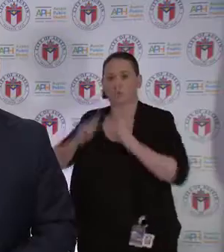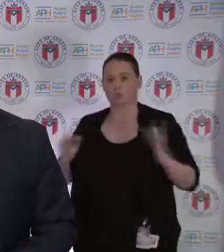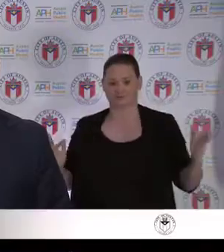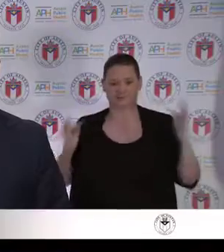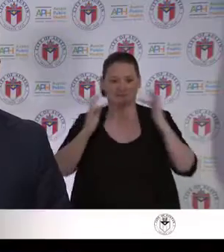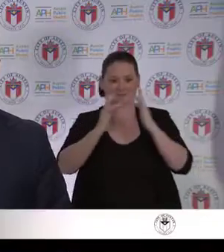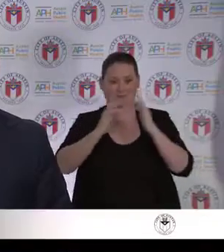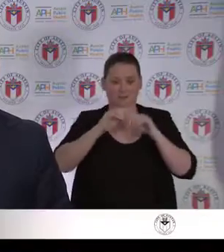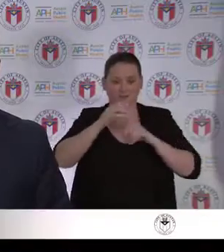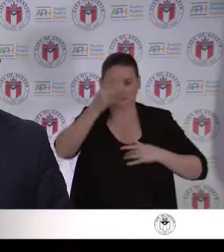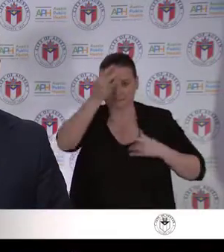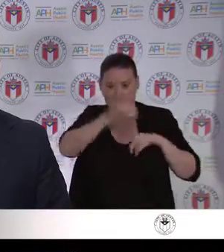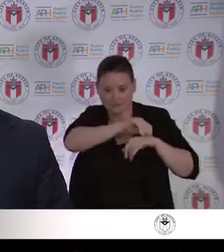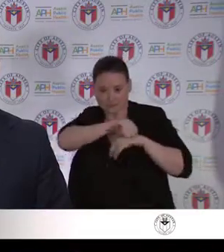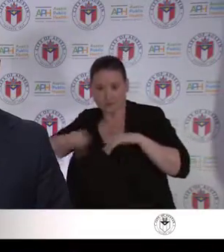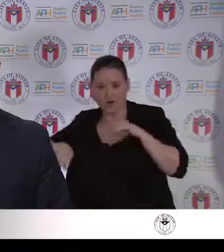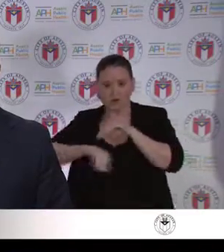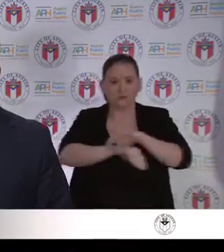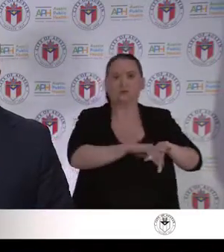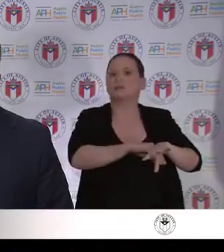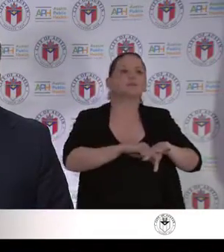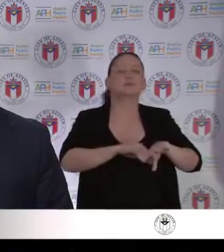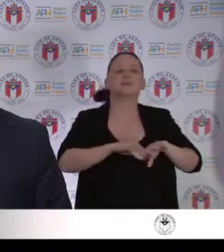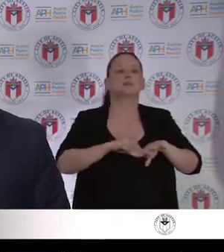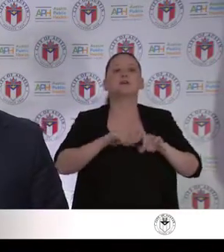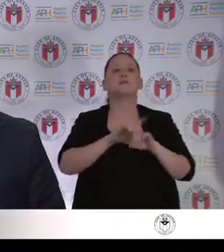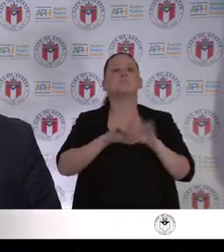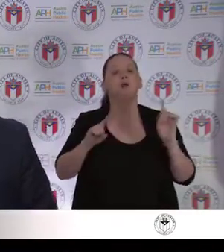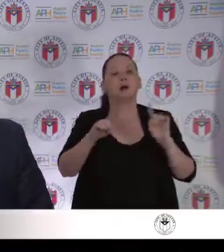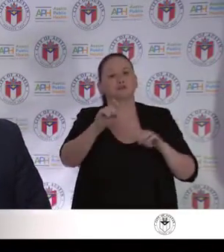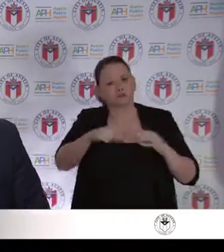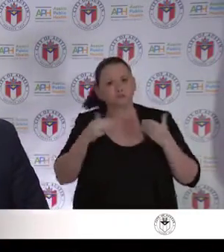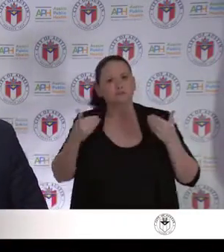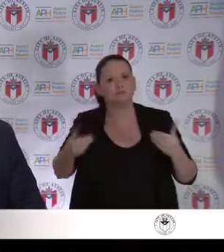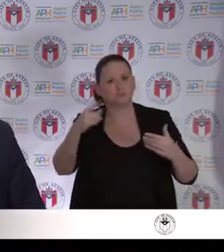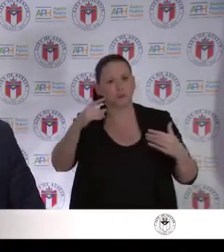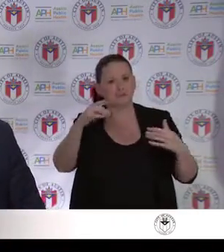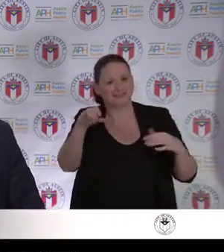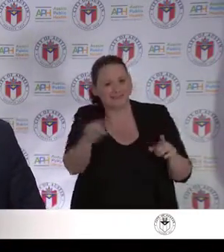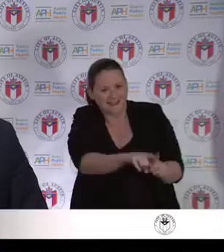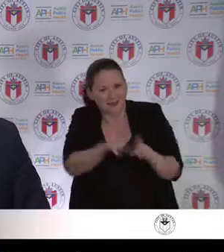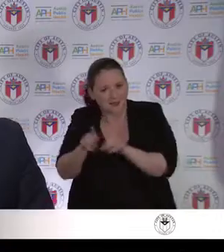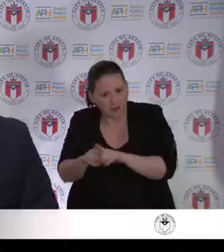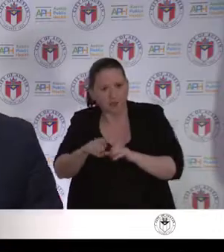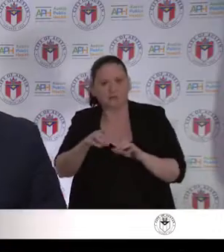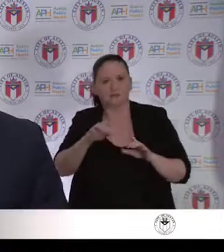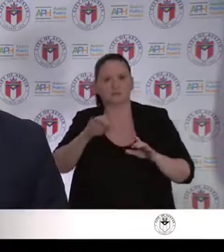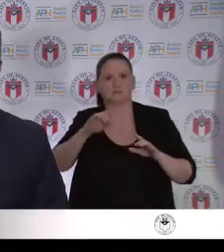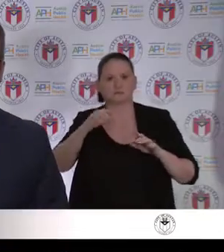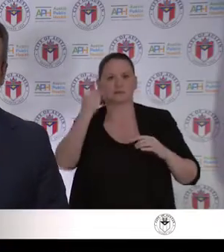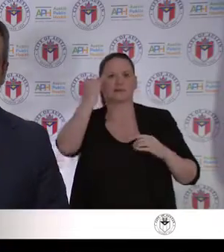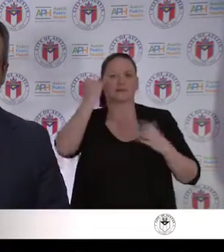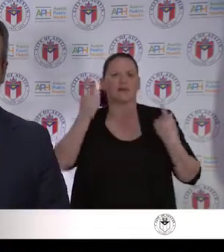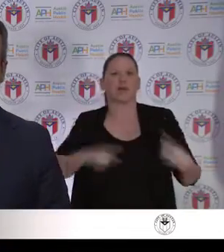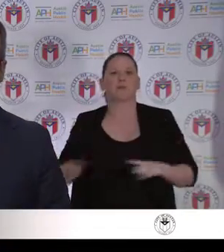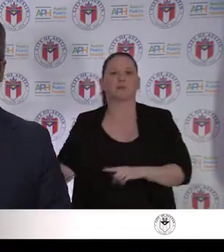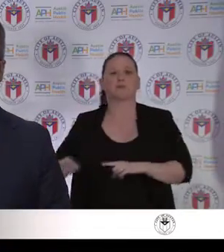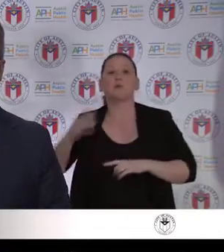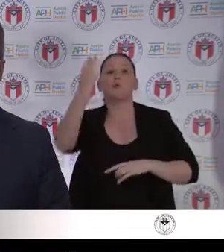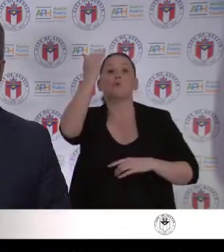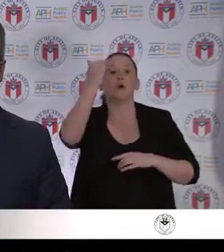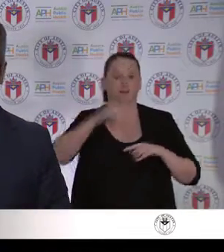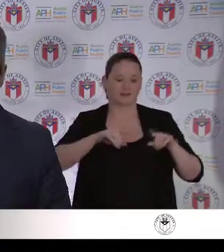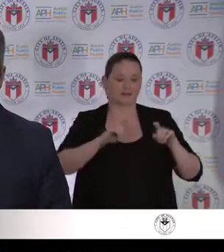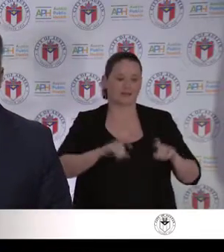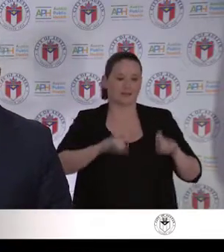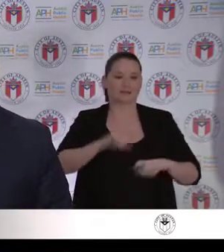right now we should act as if we do. Right now we are limited in the ability to test because of test kit